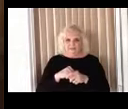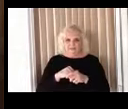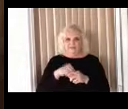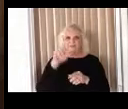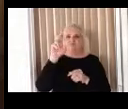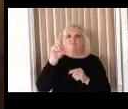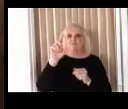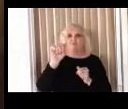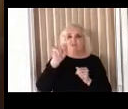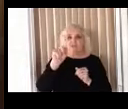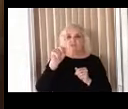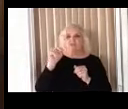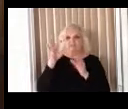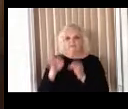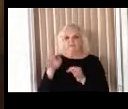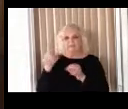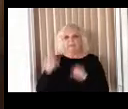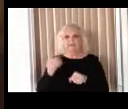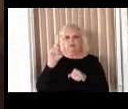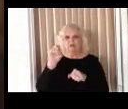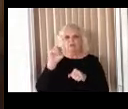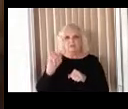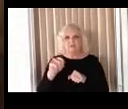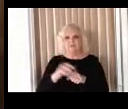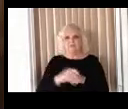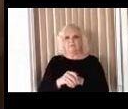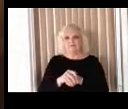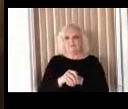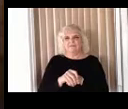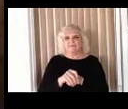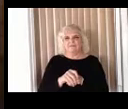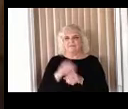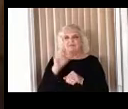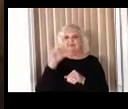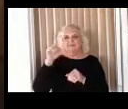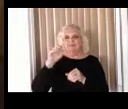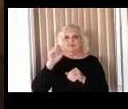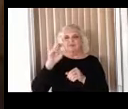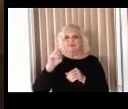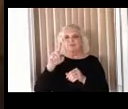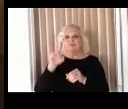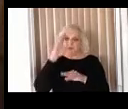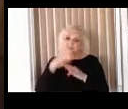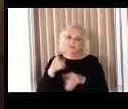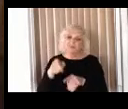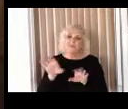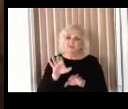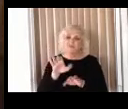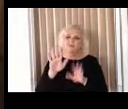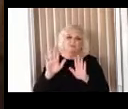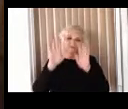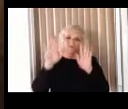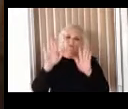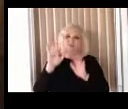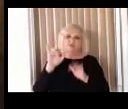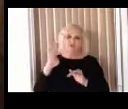Dan decided to do it himself and has done such a great job. So I want to thank him very